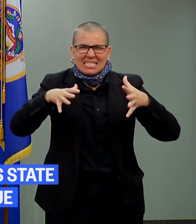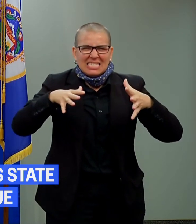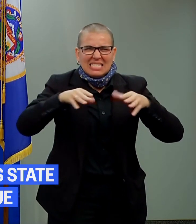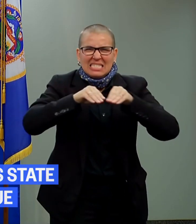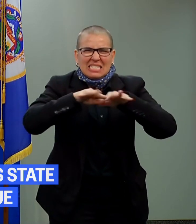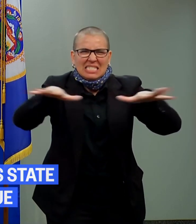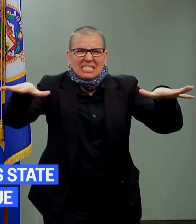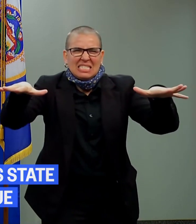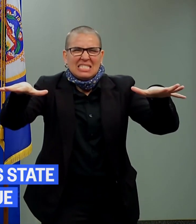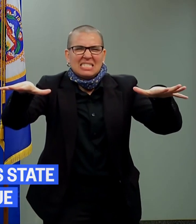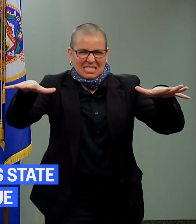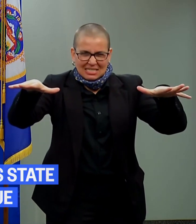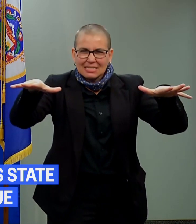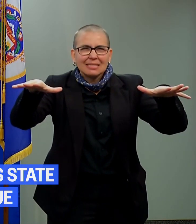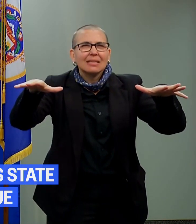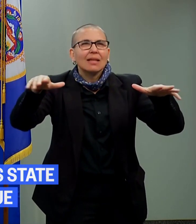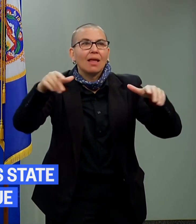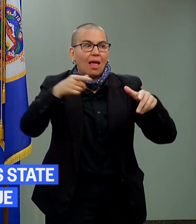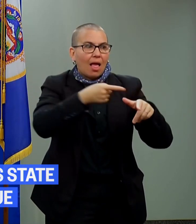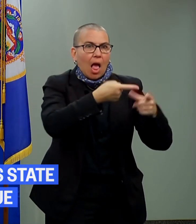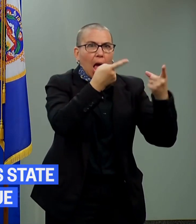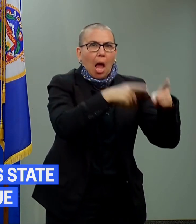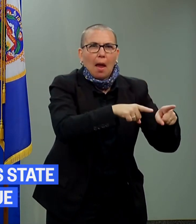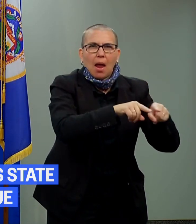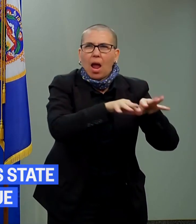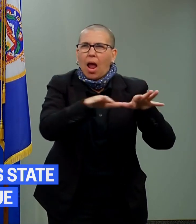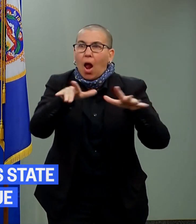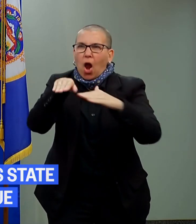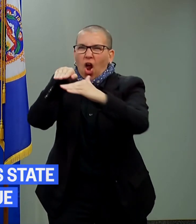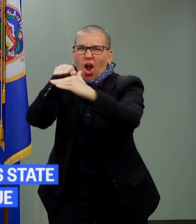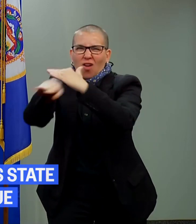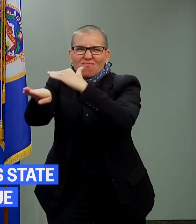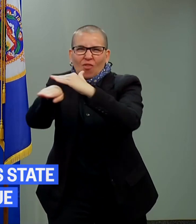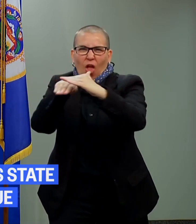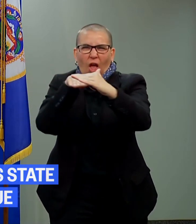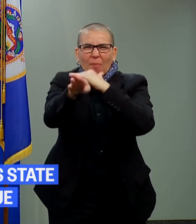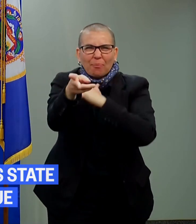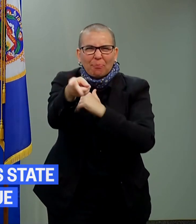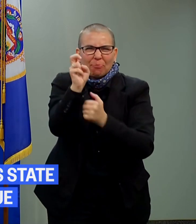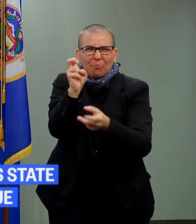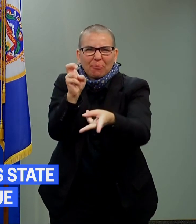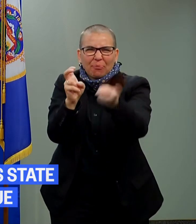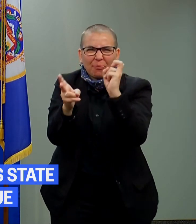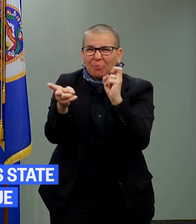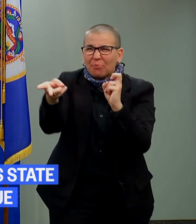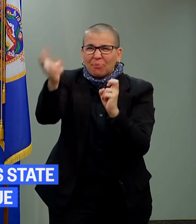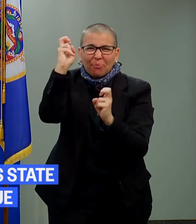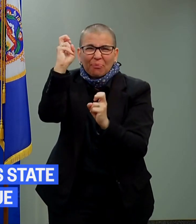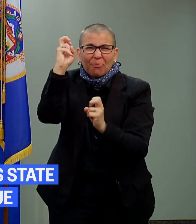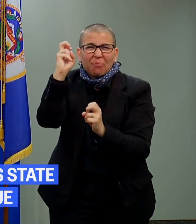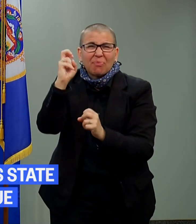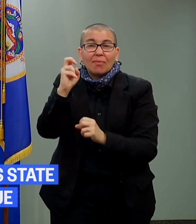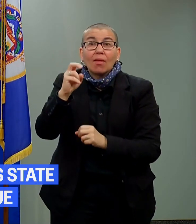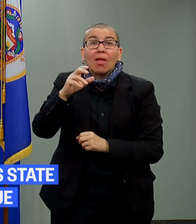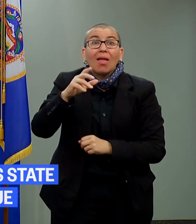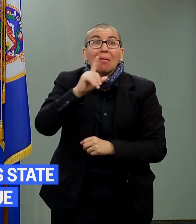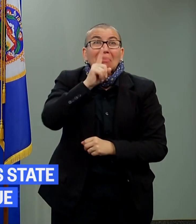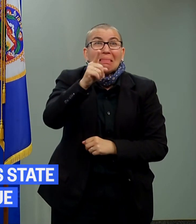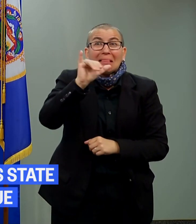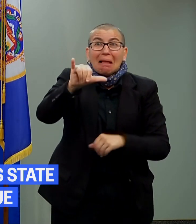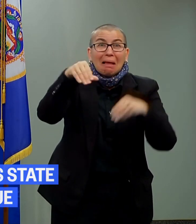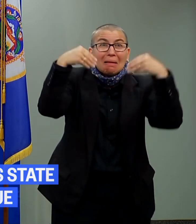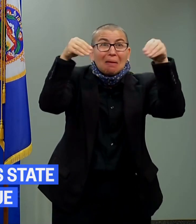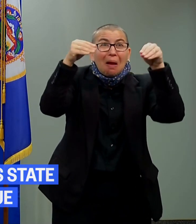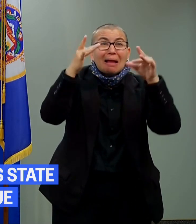need to go to get their life-saving medicine, who in the midst of a food shortage would deprive our